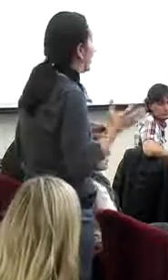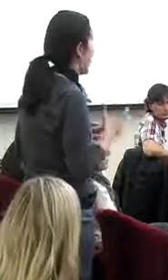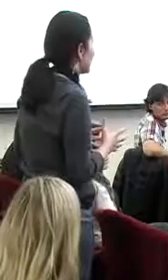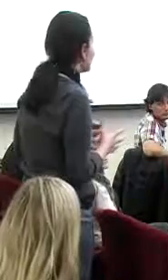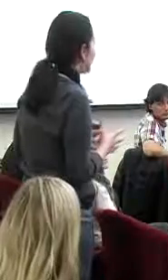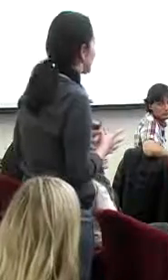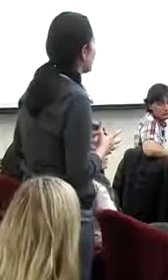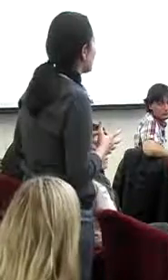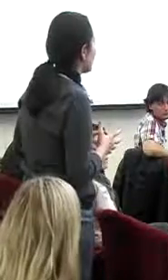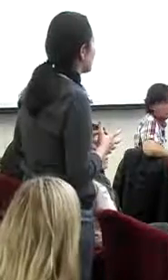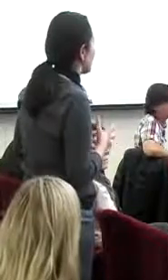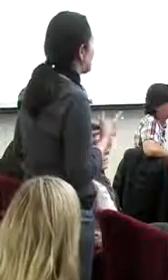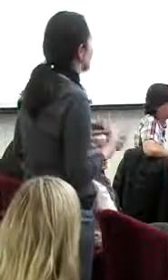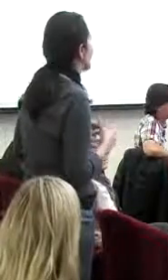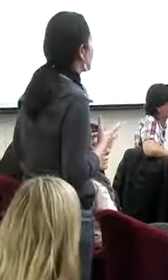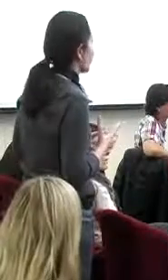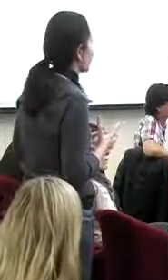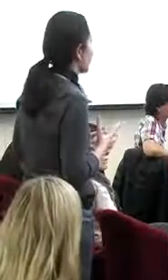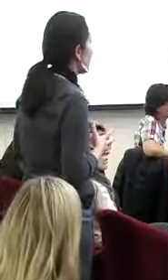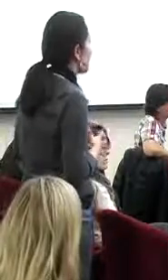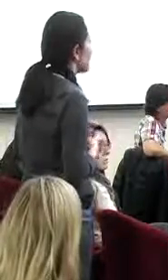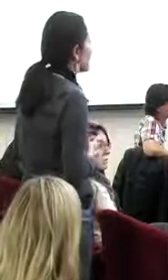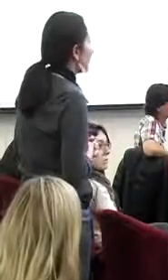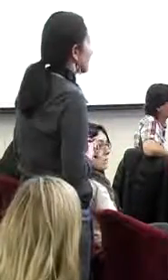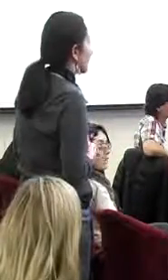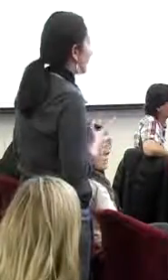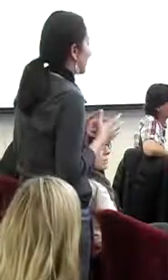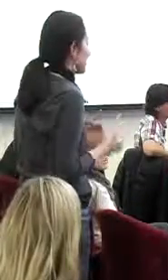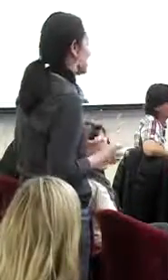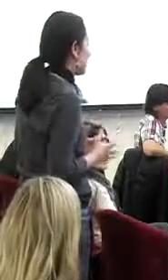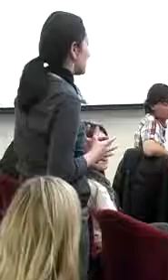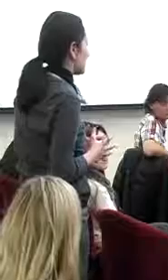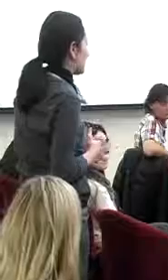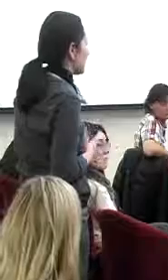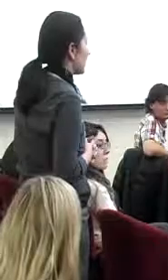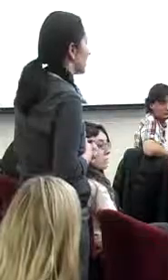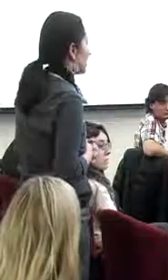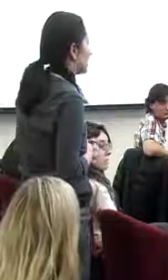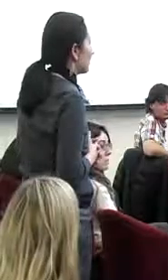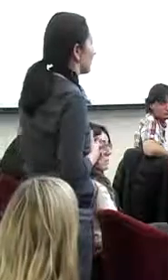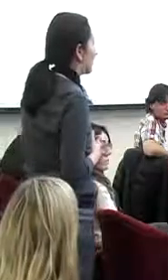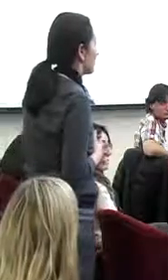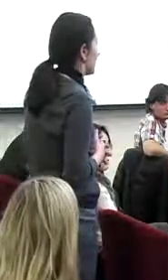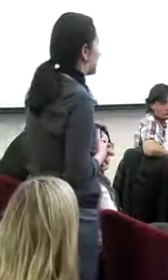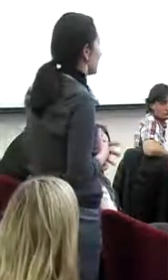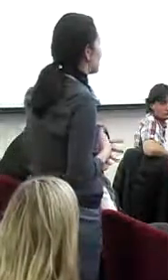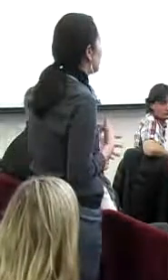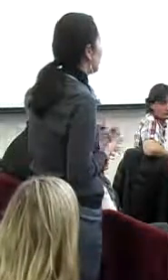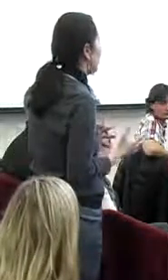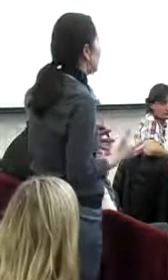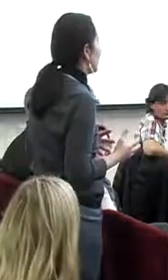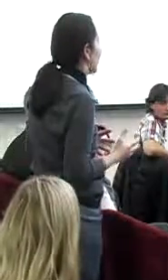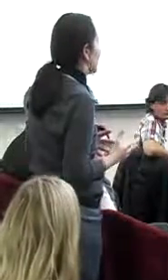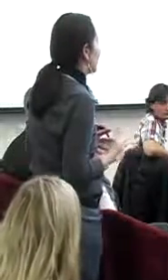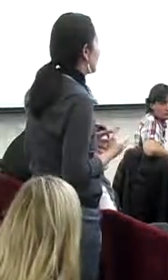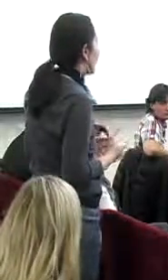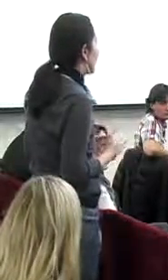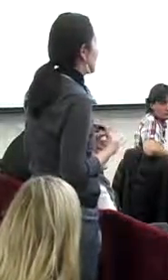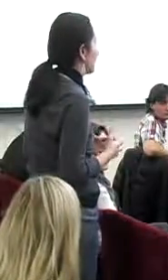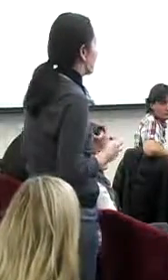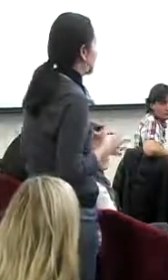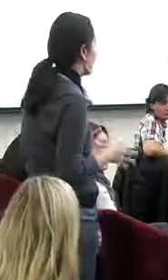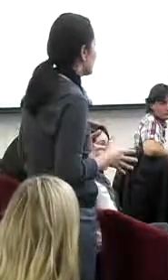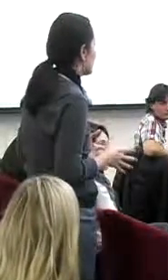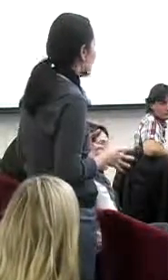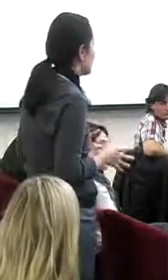men are engaged in the process, and men being marginalized? Which leads me to the second question. When I started in field education, I was very involved in issues around race